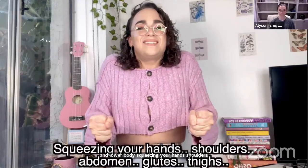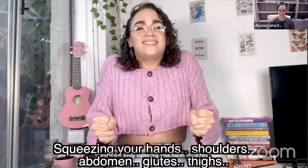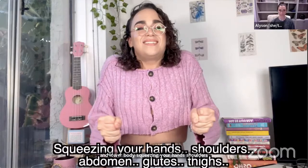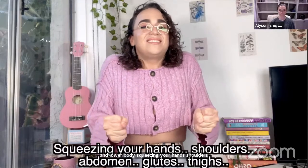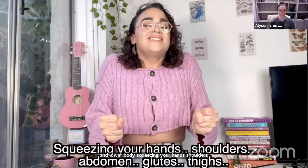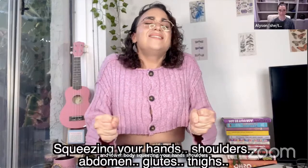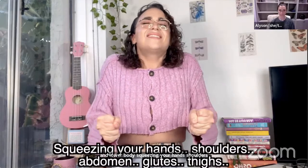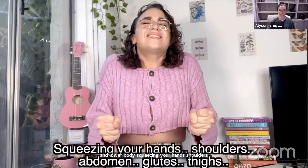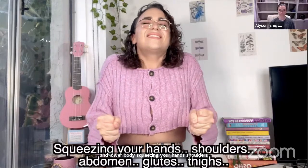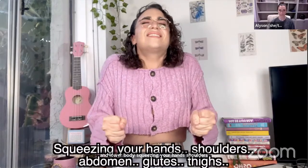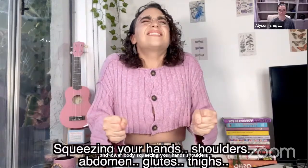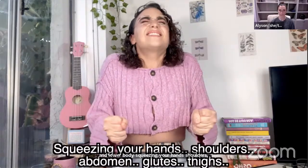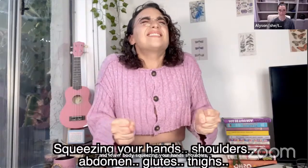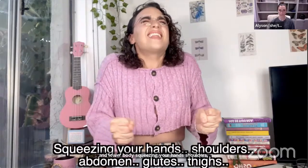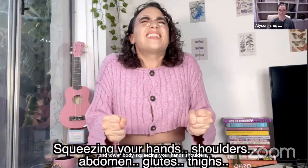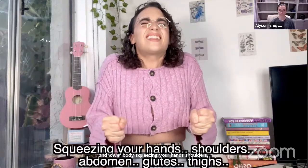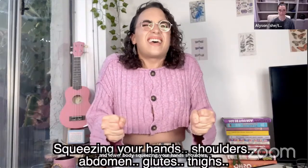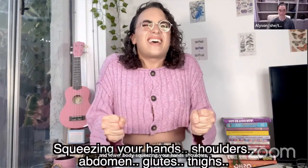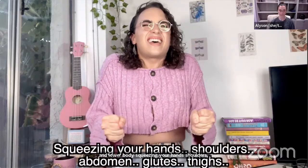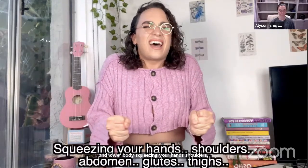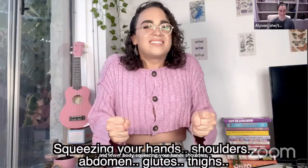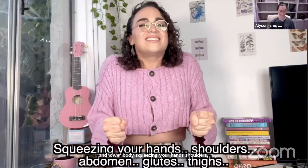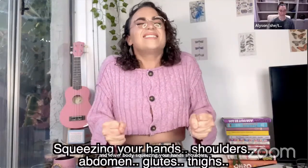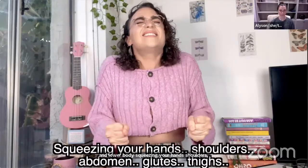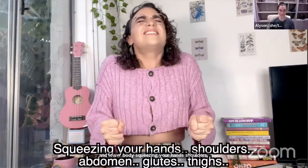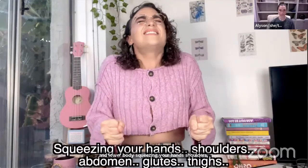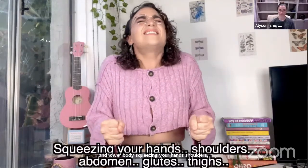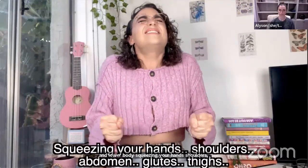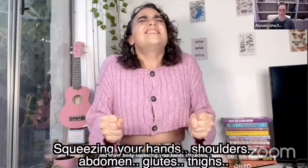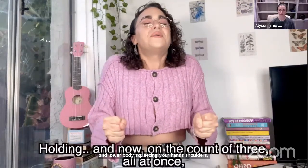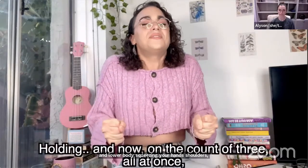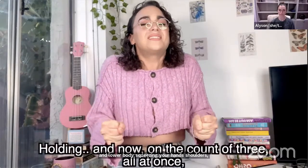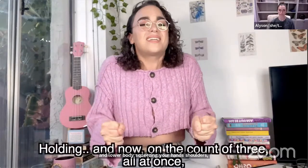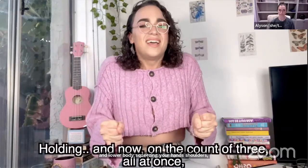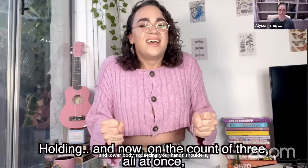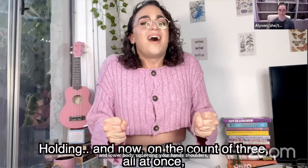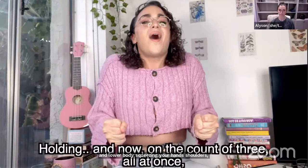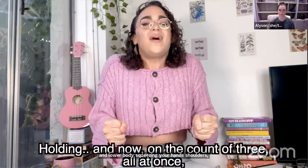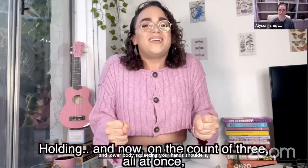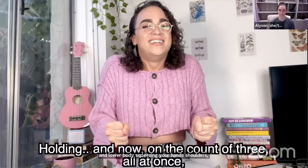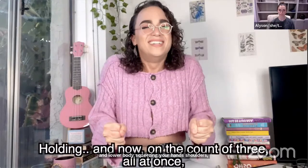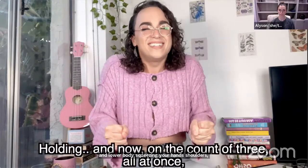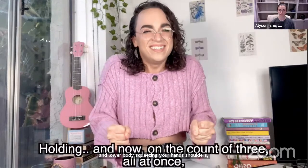abdomen, glutes, thighs, holding.